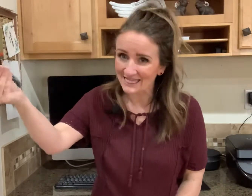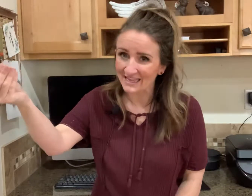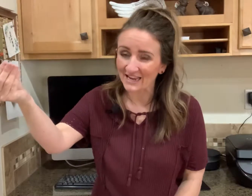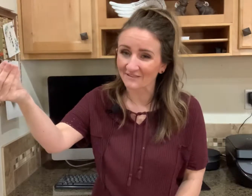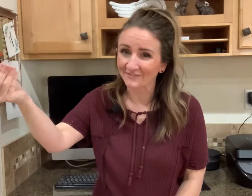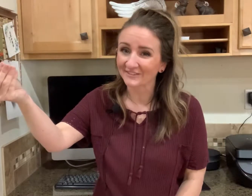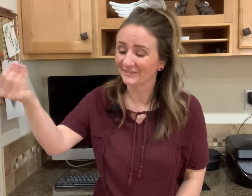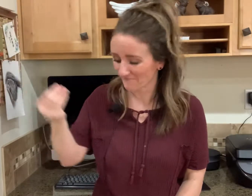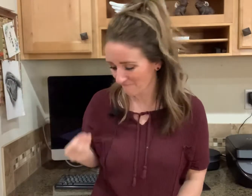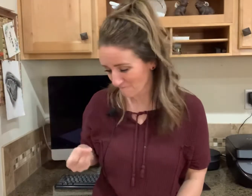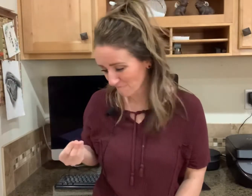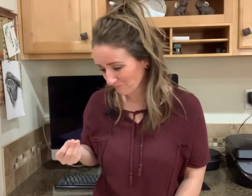leave.